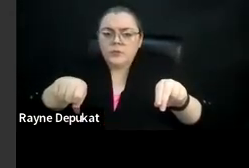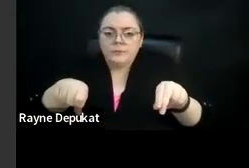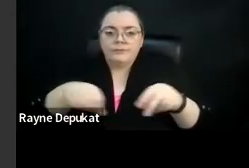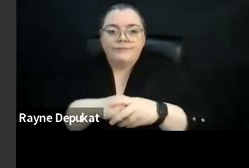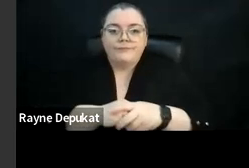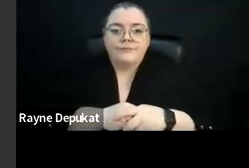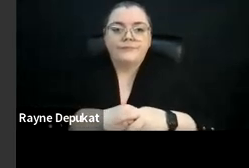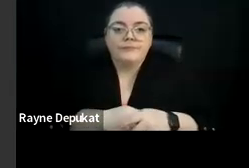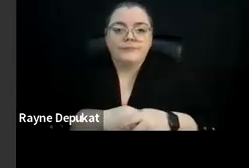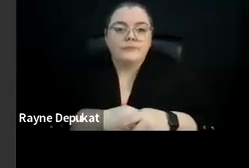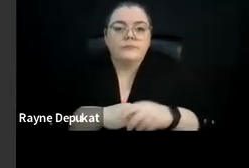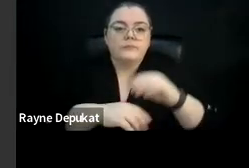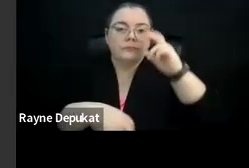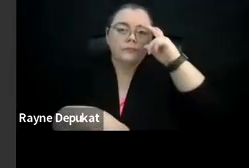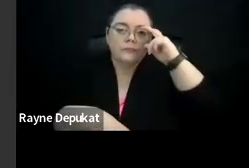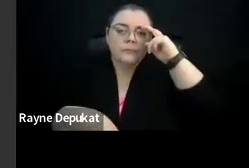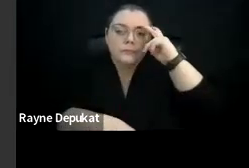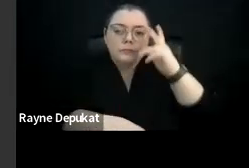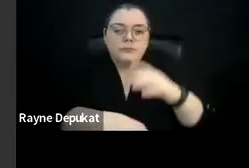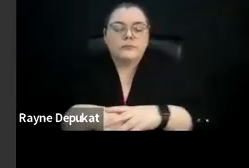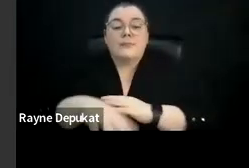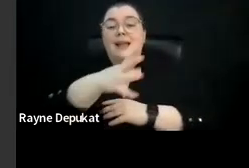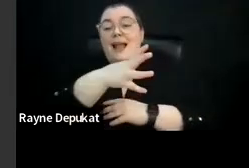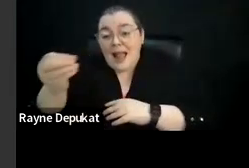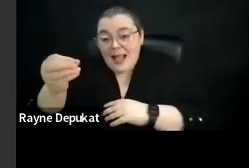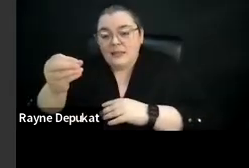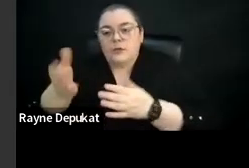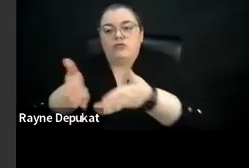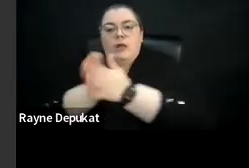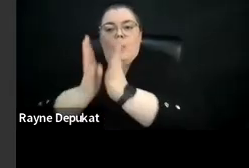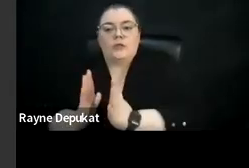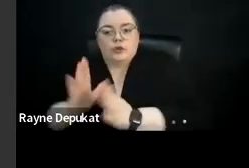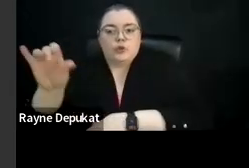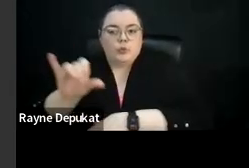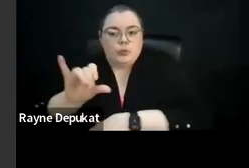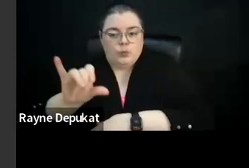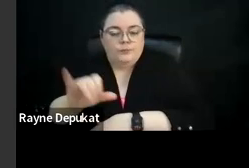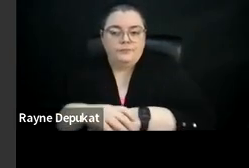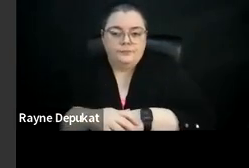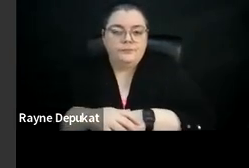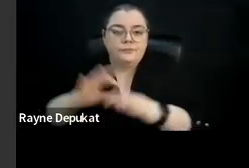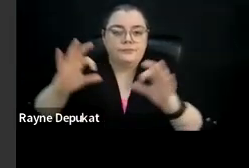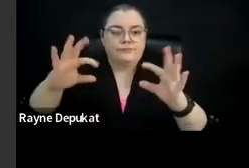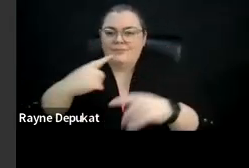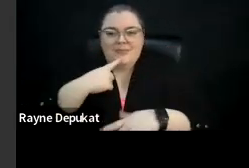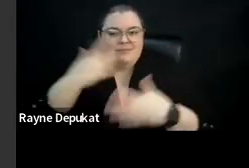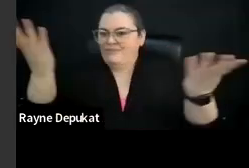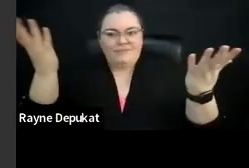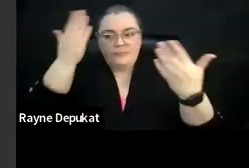the deaf people have no idea of knowing either way if an interpreter will be there or not. And the requester as well.